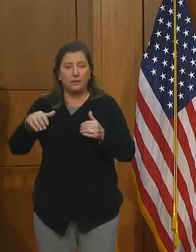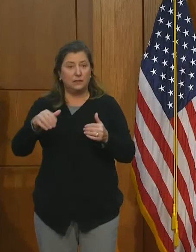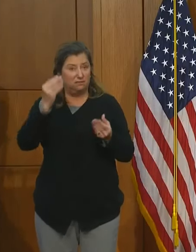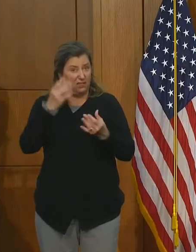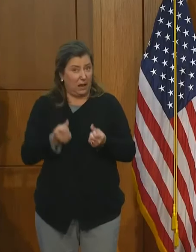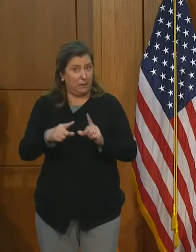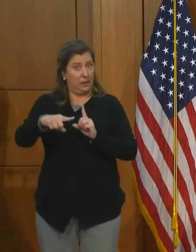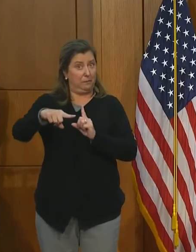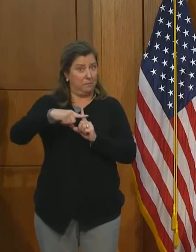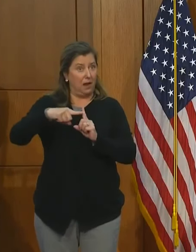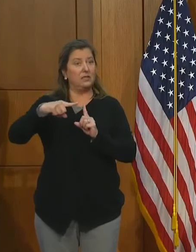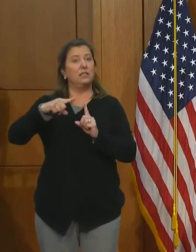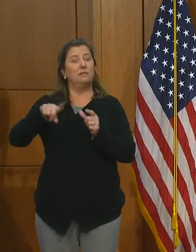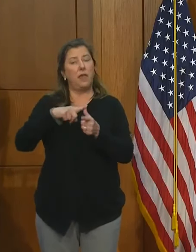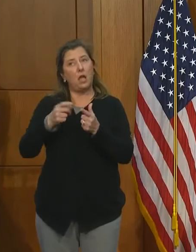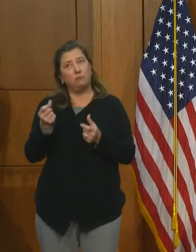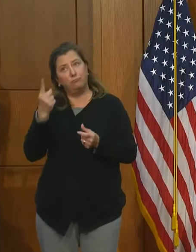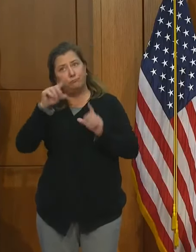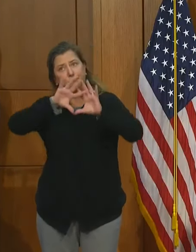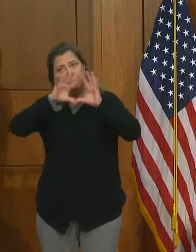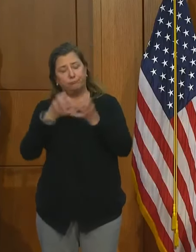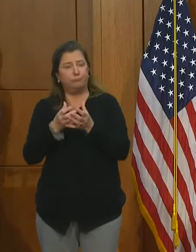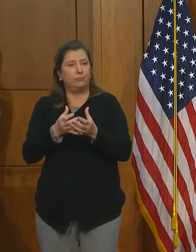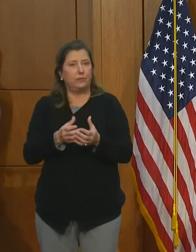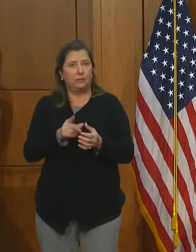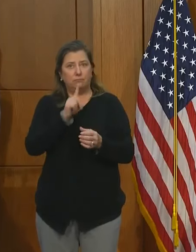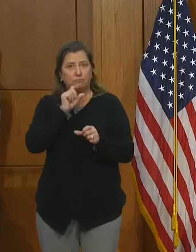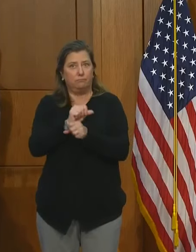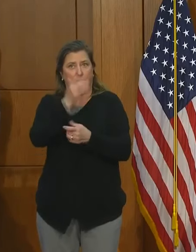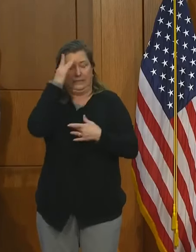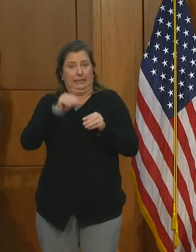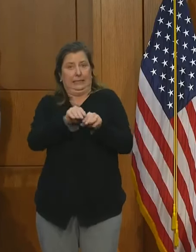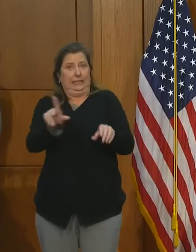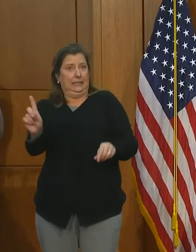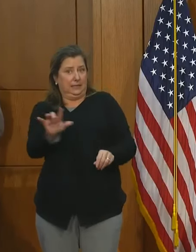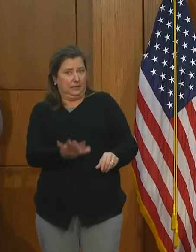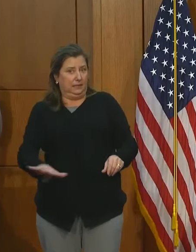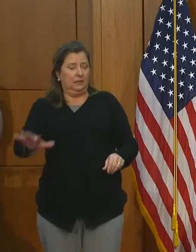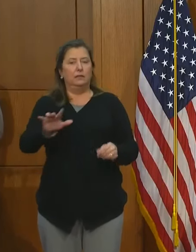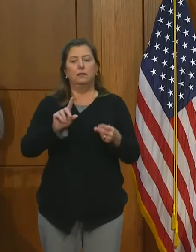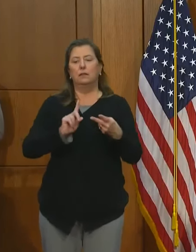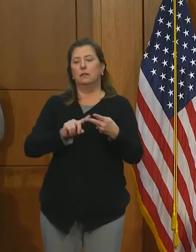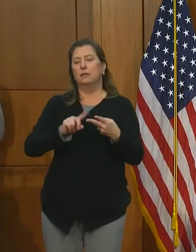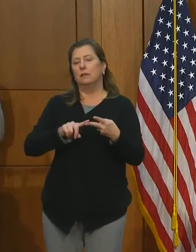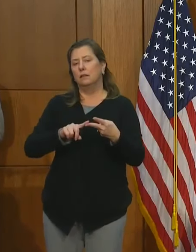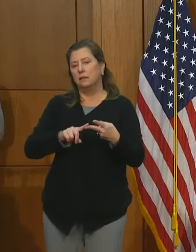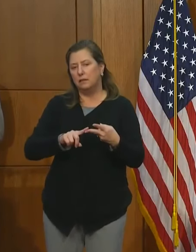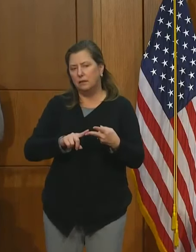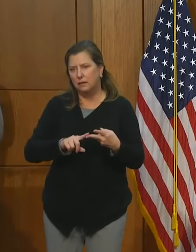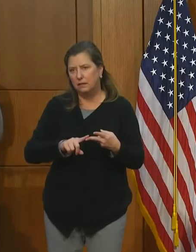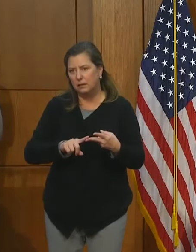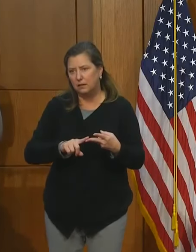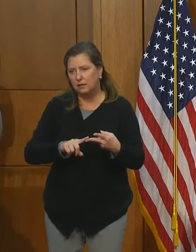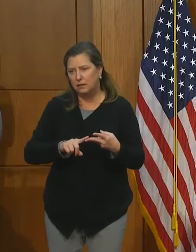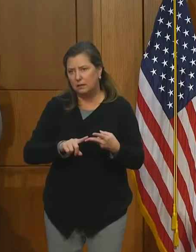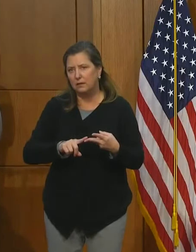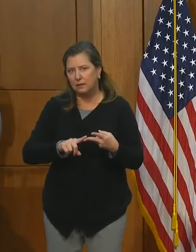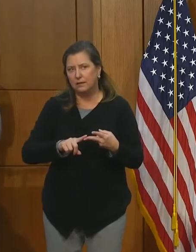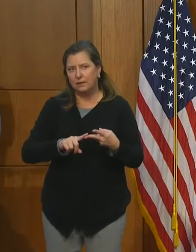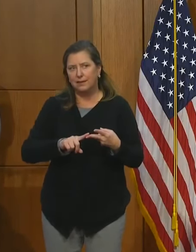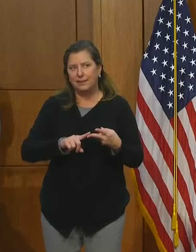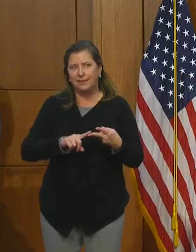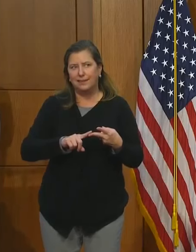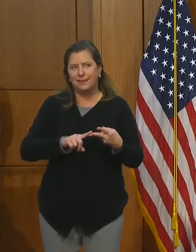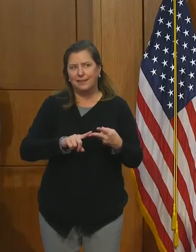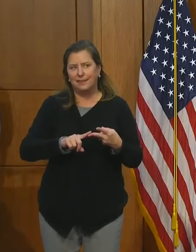positives so we can have a better understanding of the disease prevalence? And a second question, because everyone seems to be getting one, are you